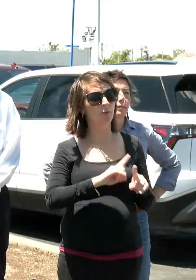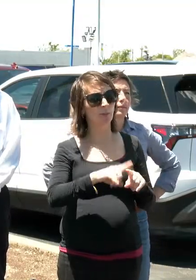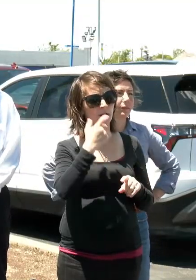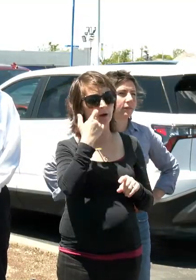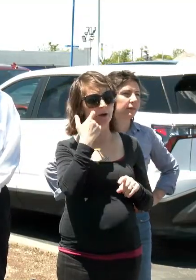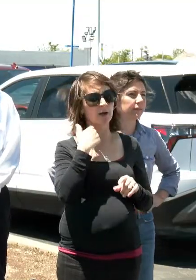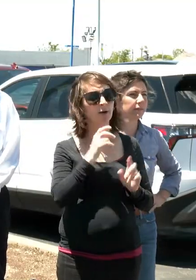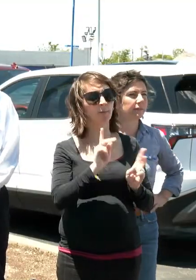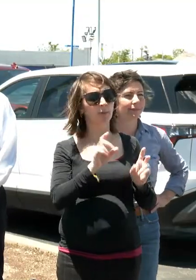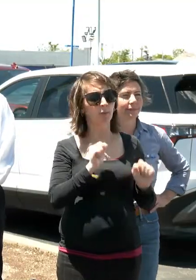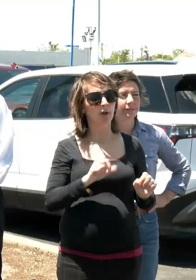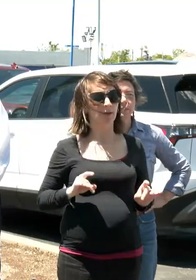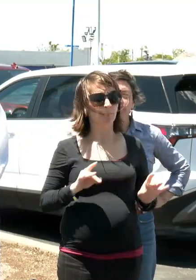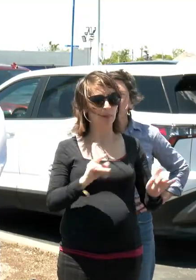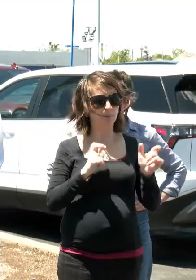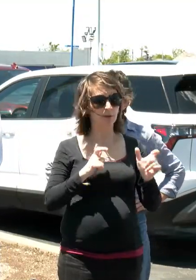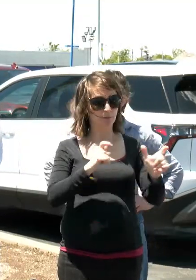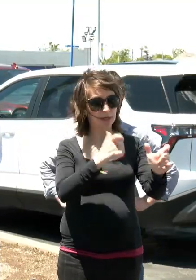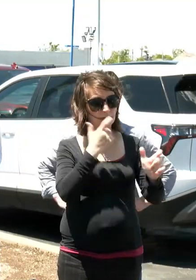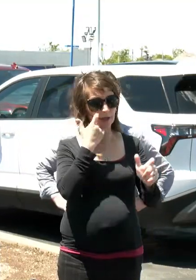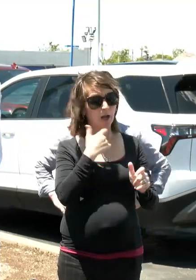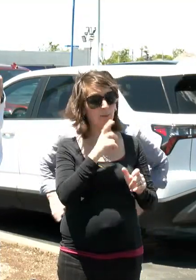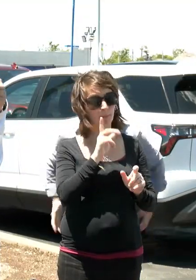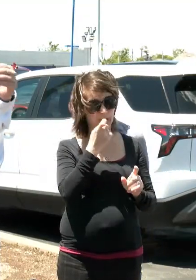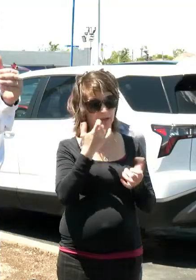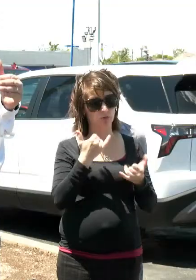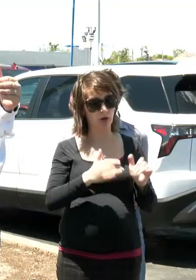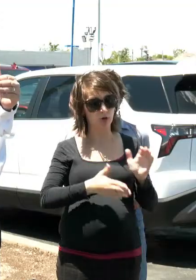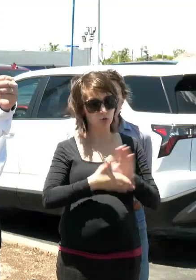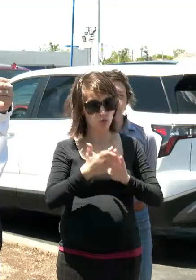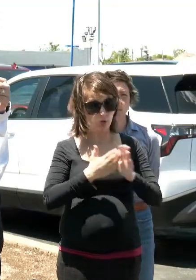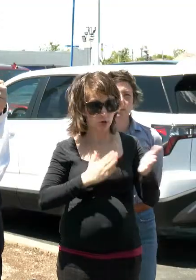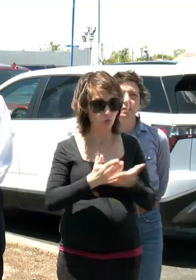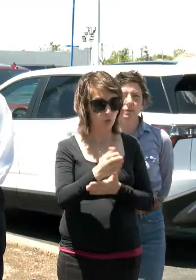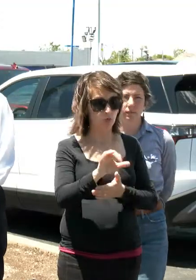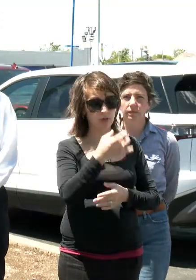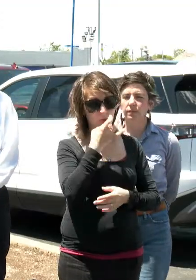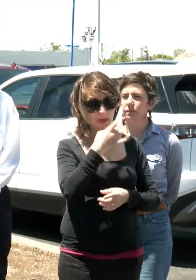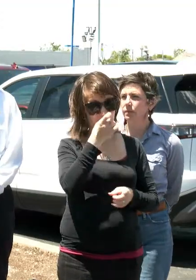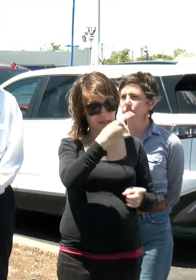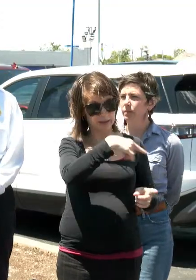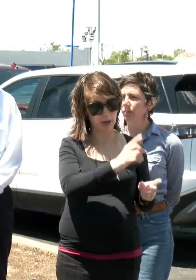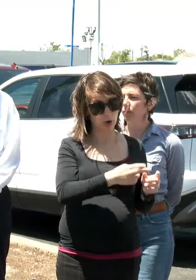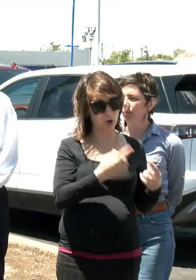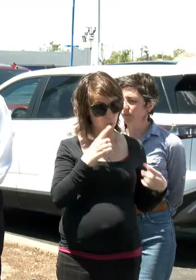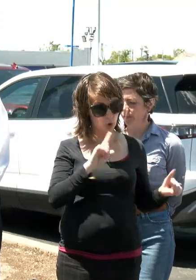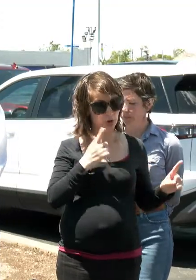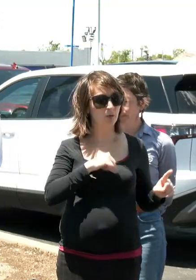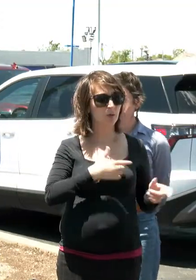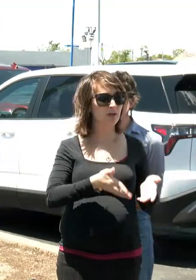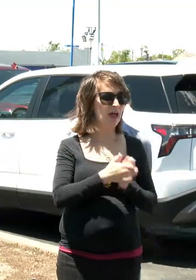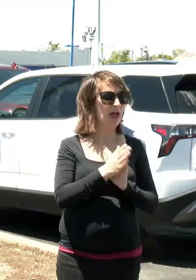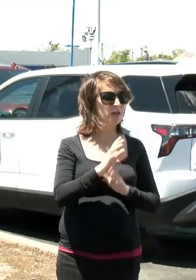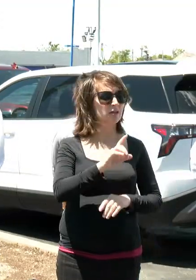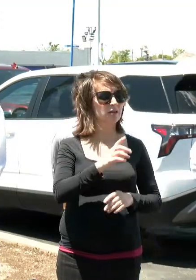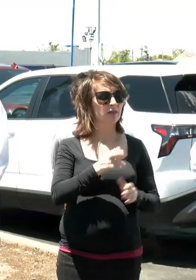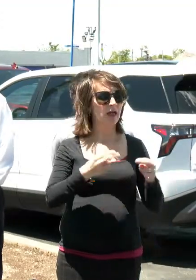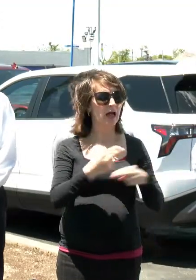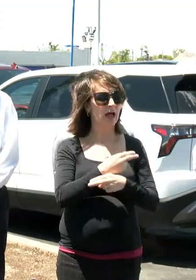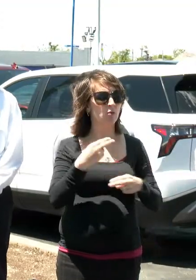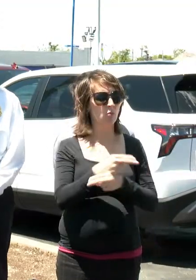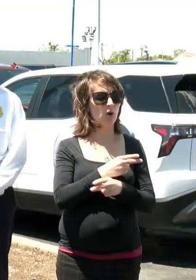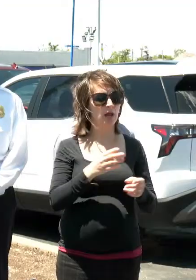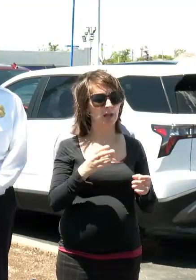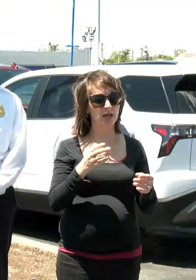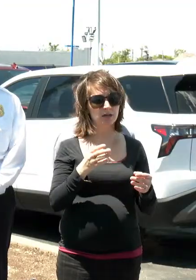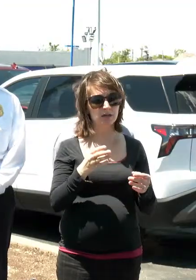can pick up speed because of getting through these other lights that are working, we've asked the Missouri Highway Patrol to cover a few areas for us